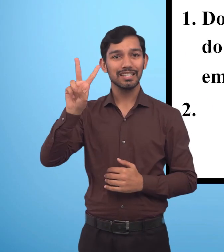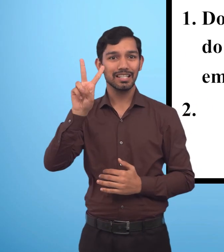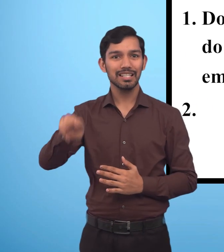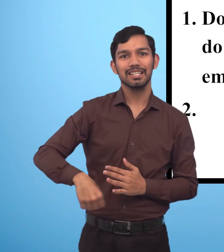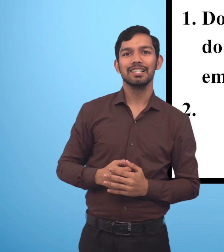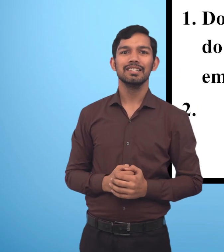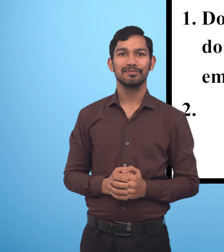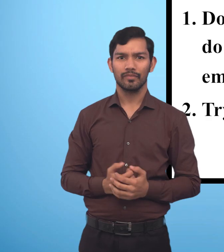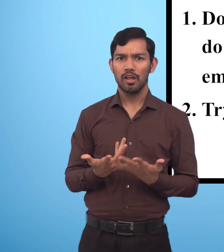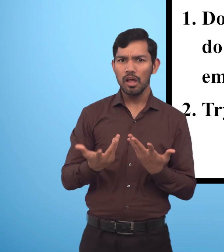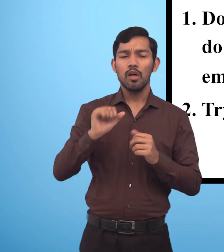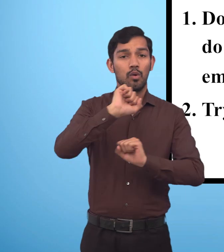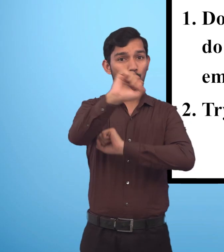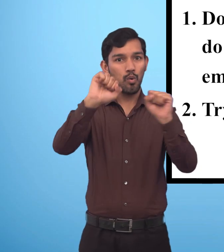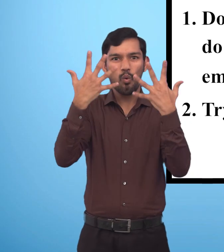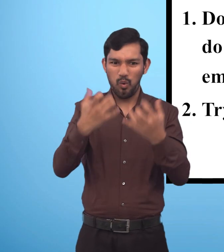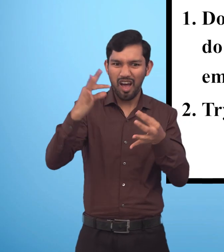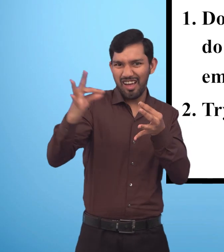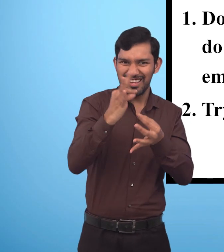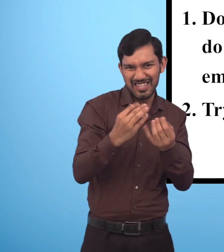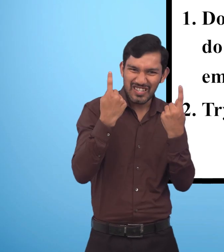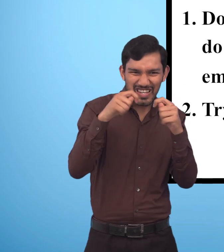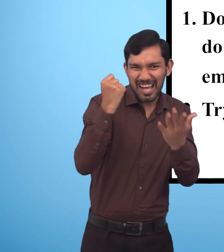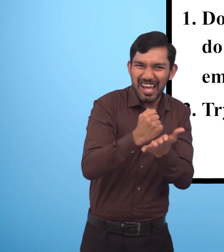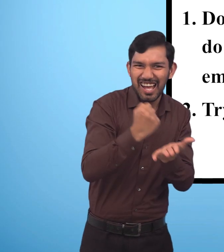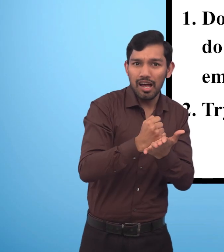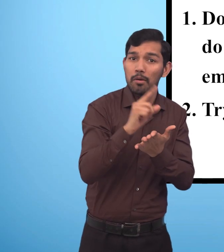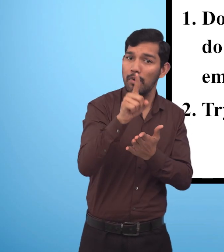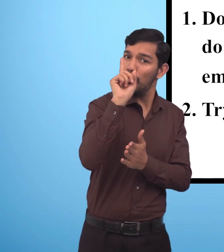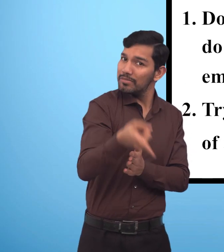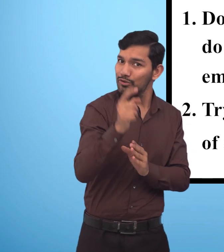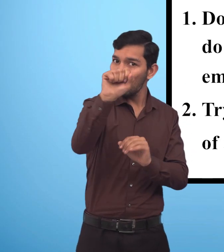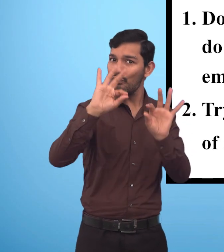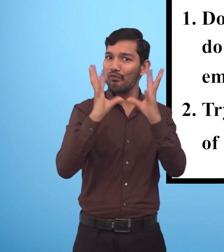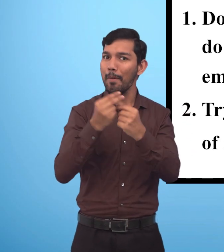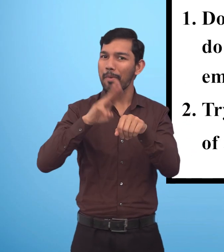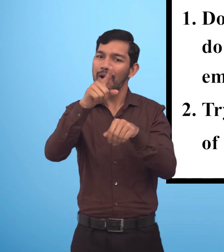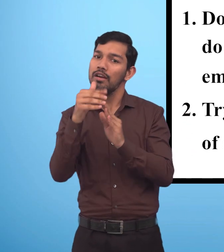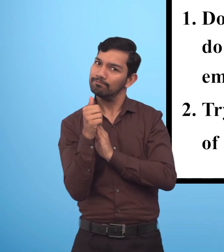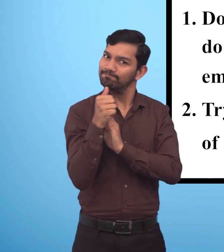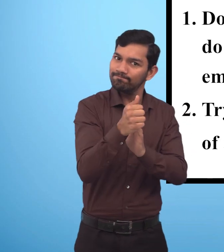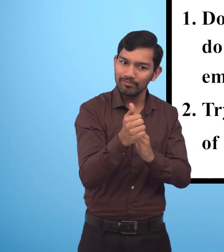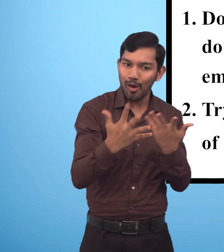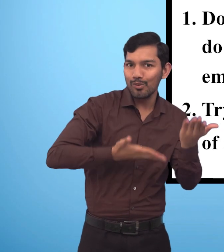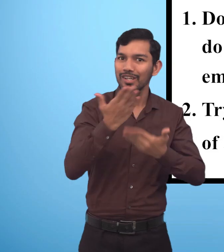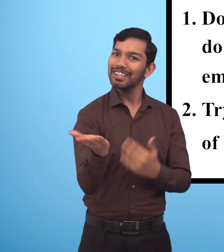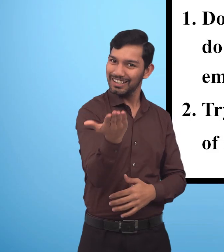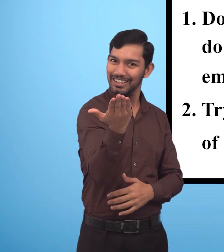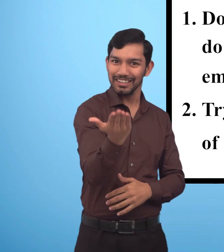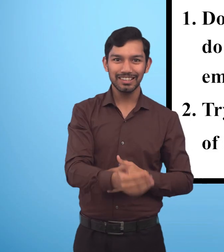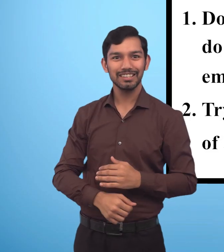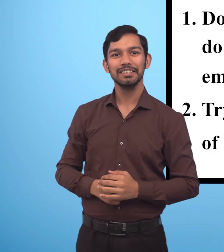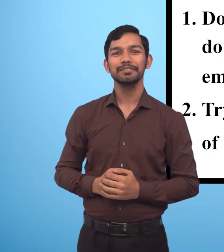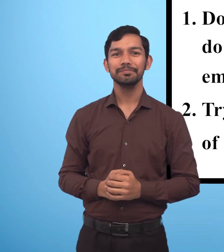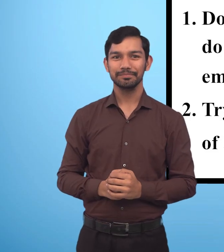2. Try a simple stitch on cloth with the guidance of a family member.